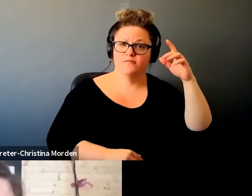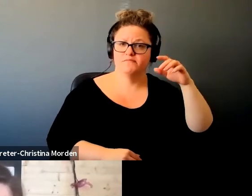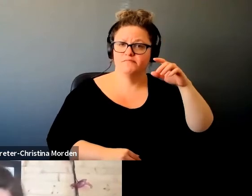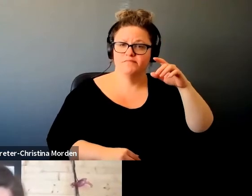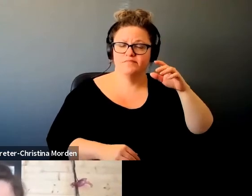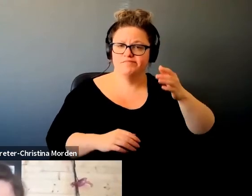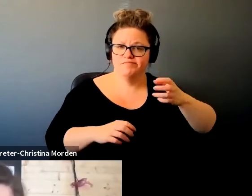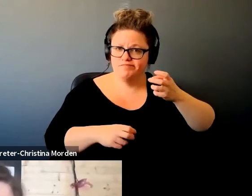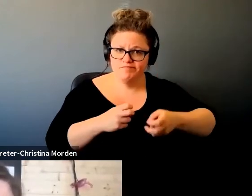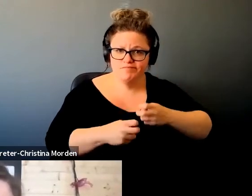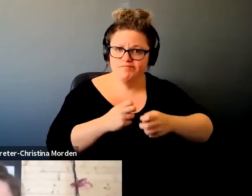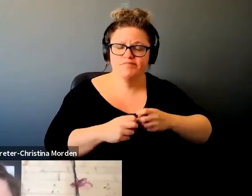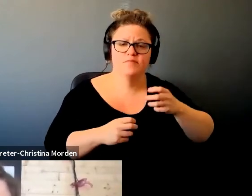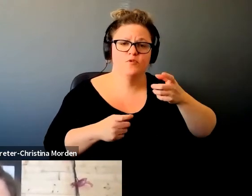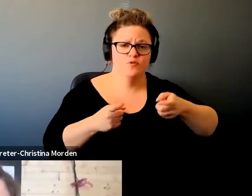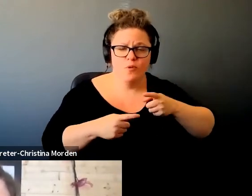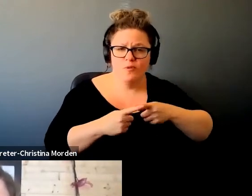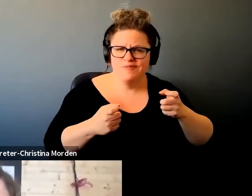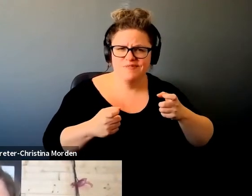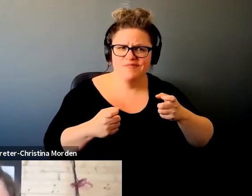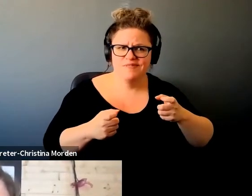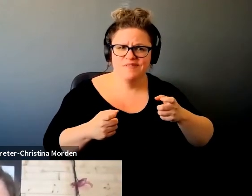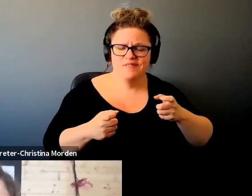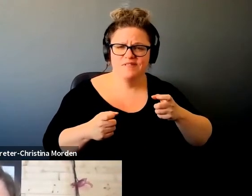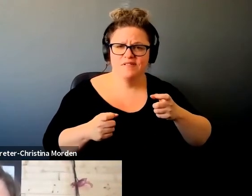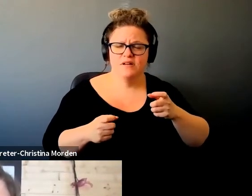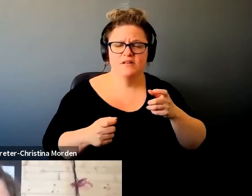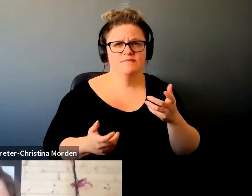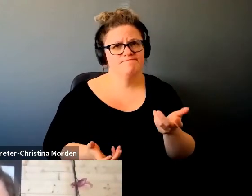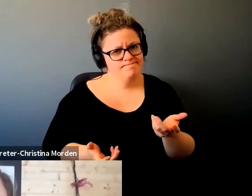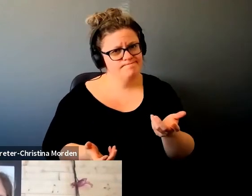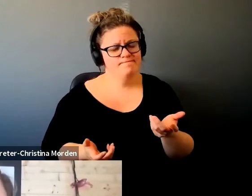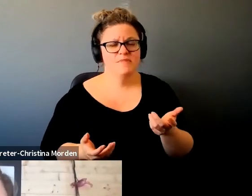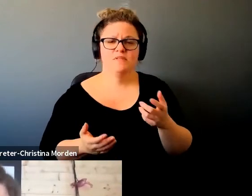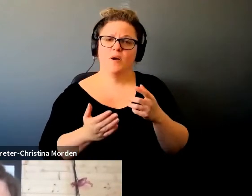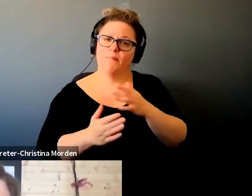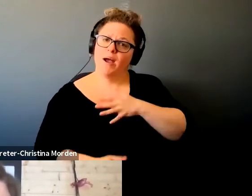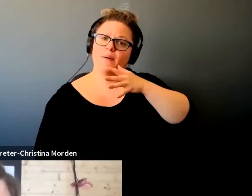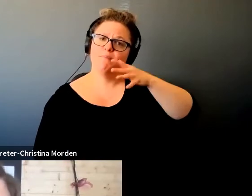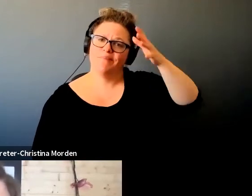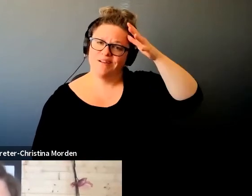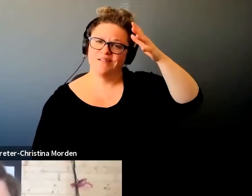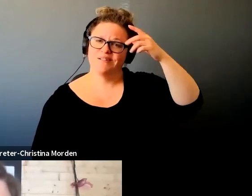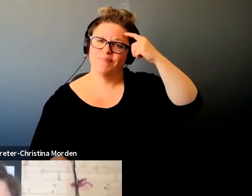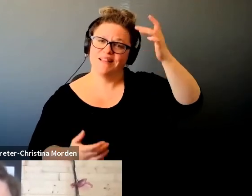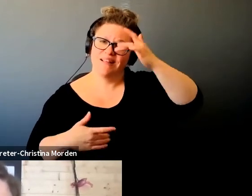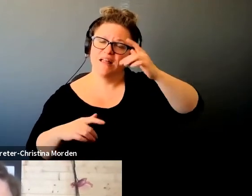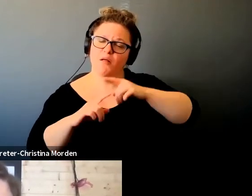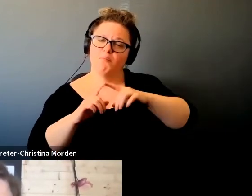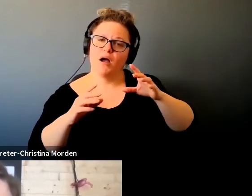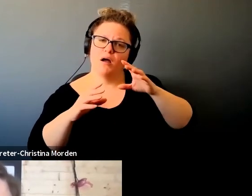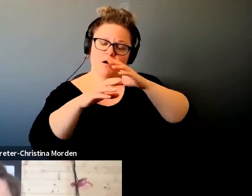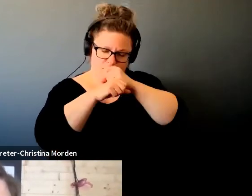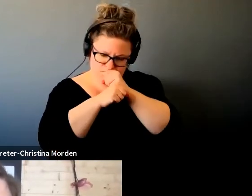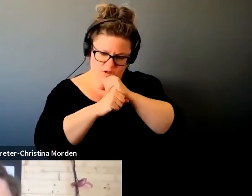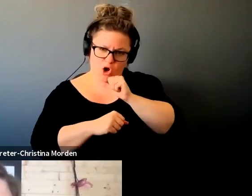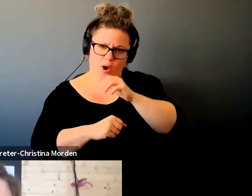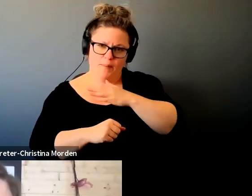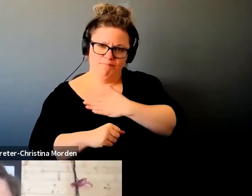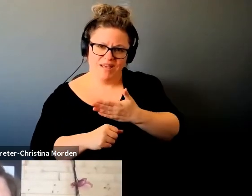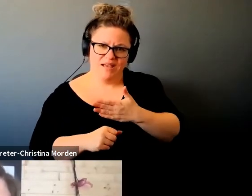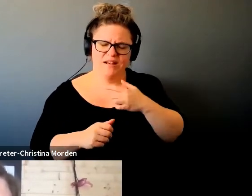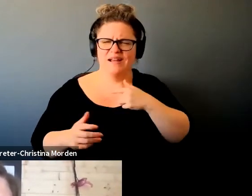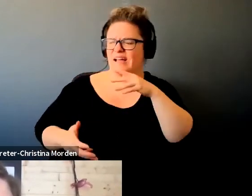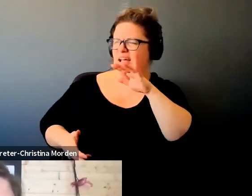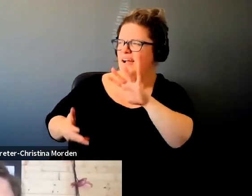parents are struggling, but not admitting it, or that tension, I'm sure, has a lot